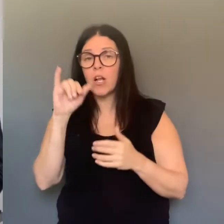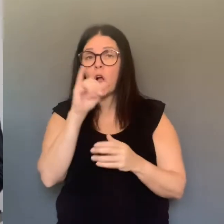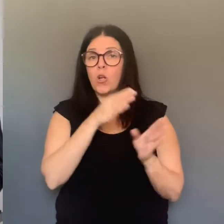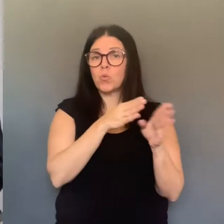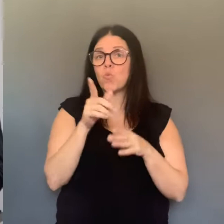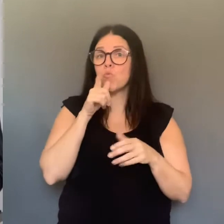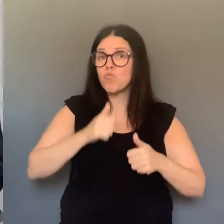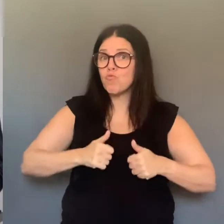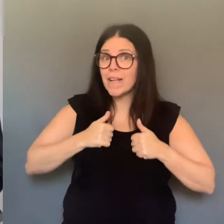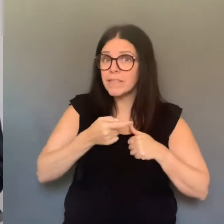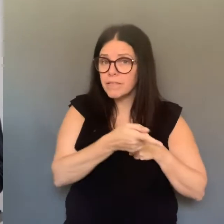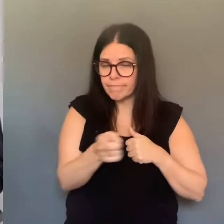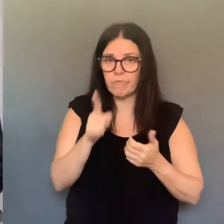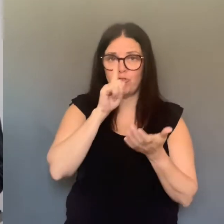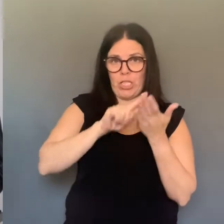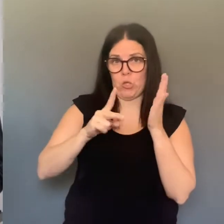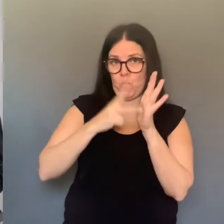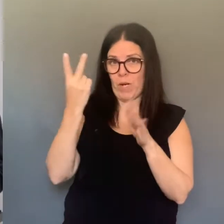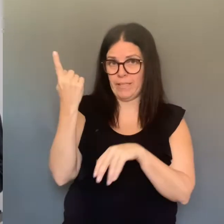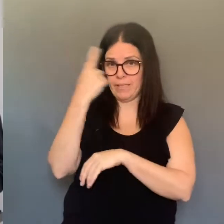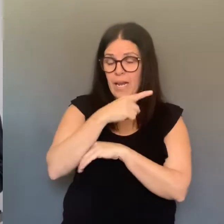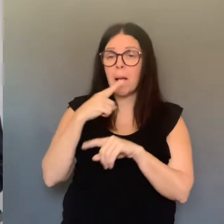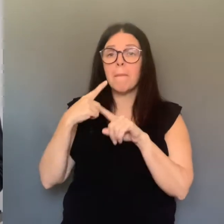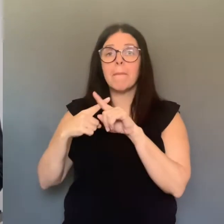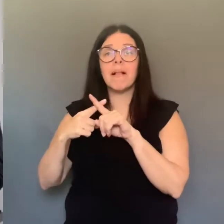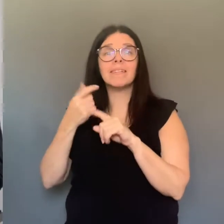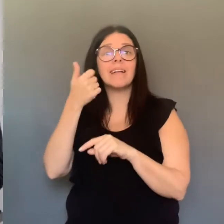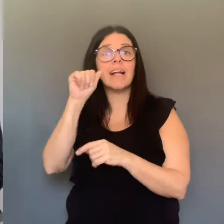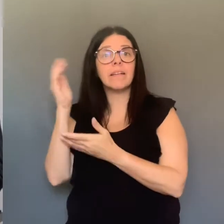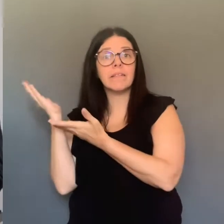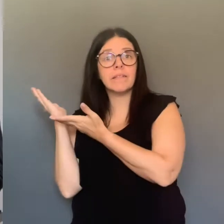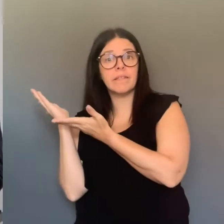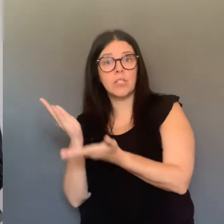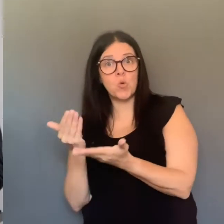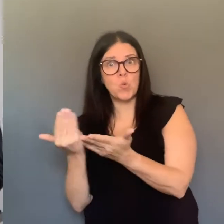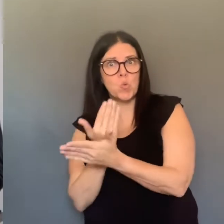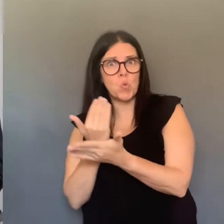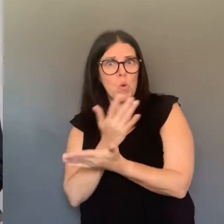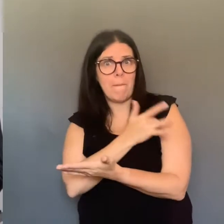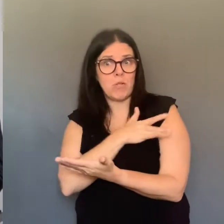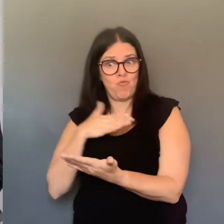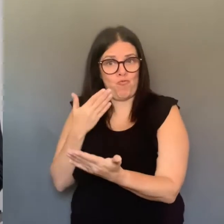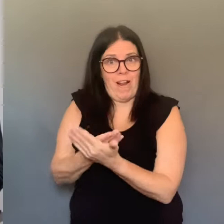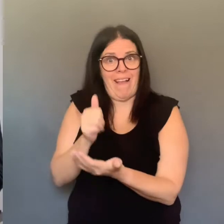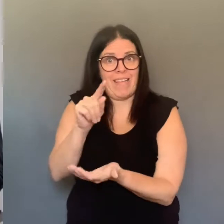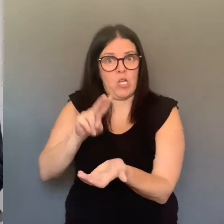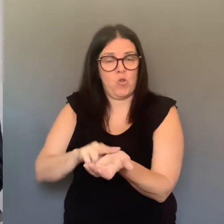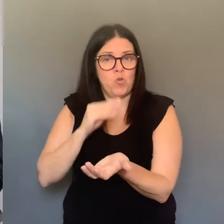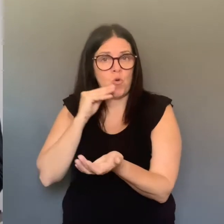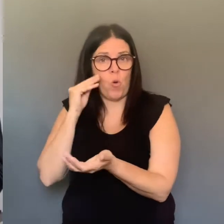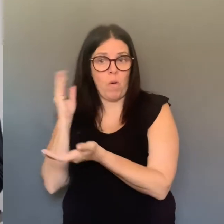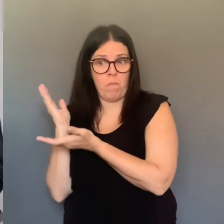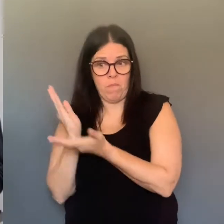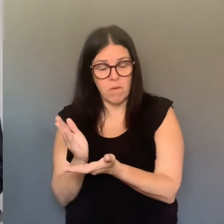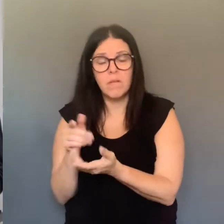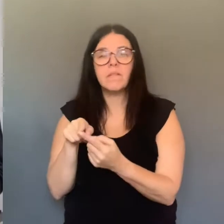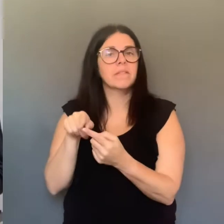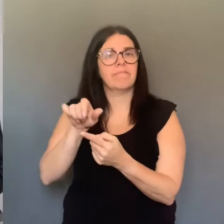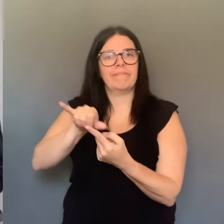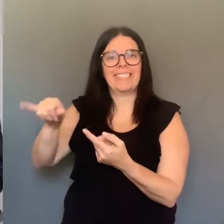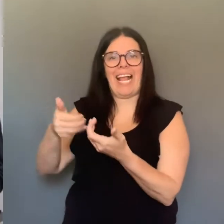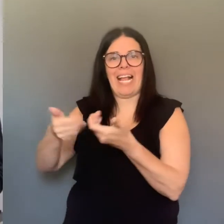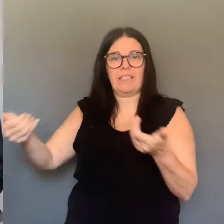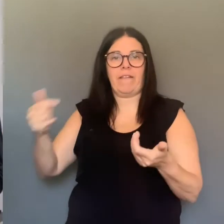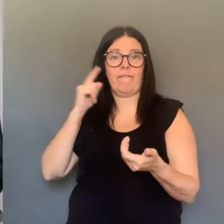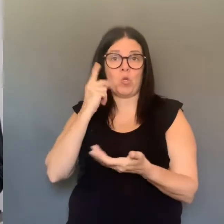to protect others. Changes to the outbreak case definition in this long-term care home, which now includes only